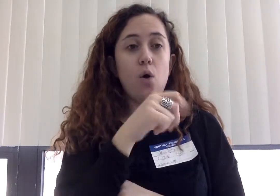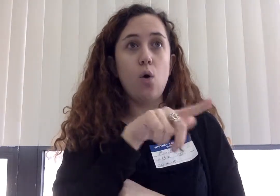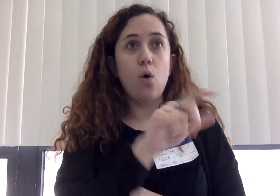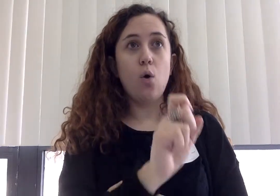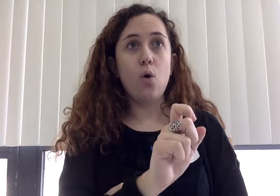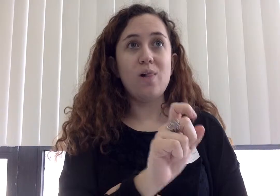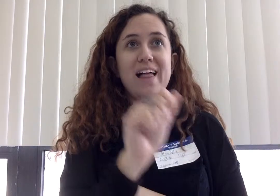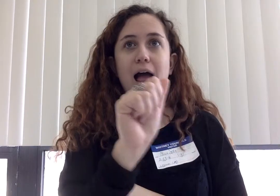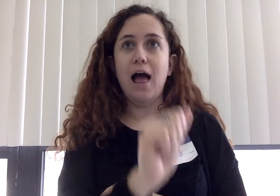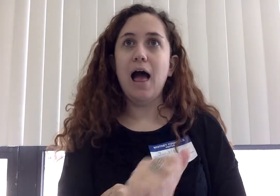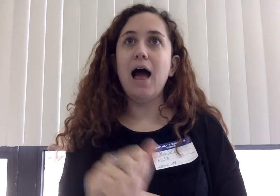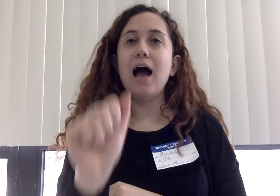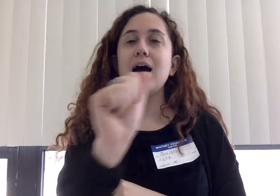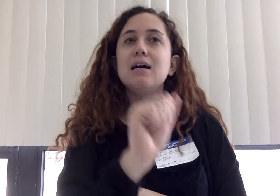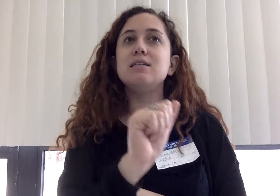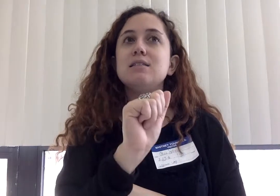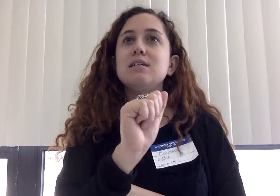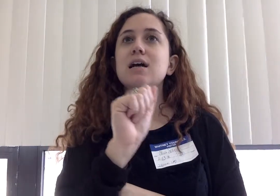x equals 2.